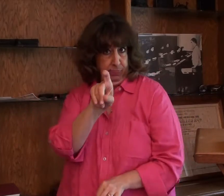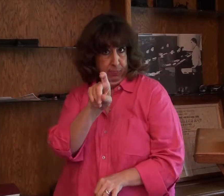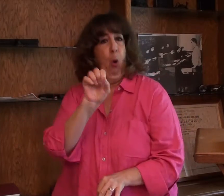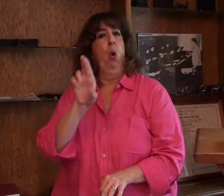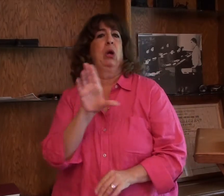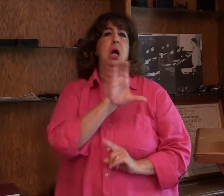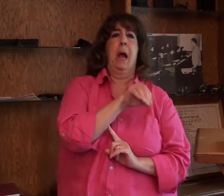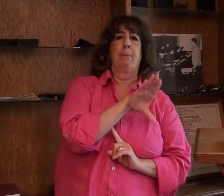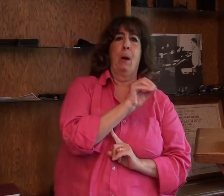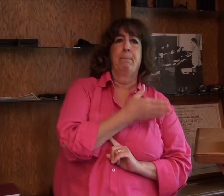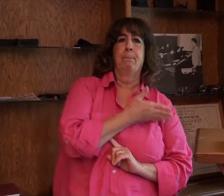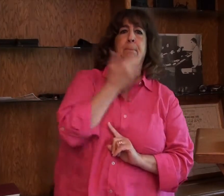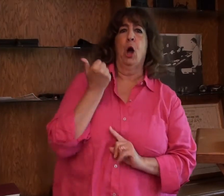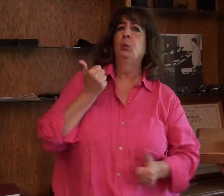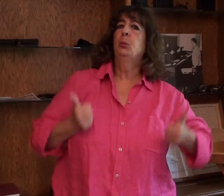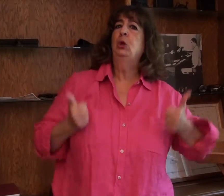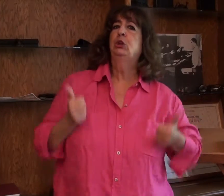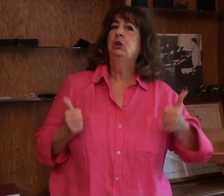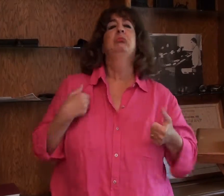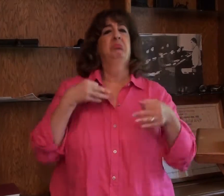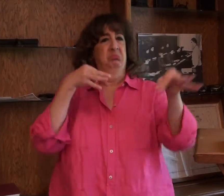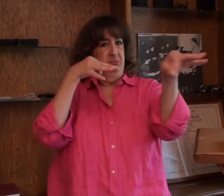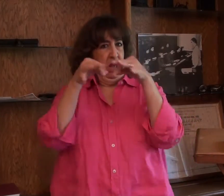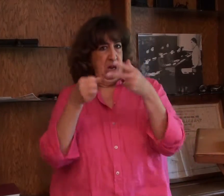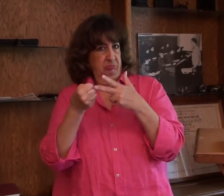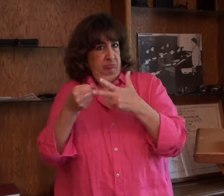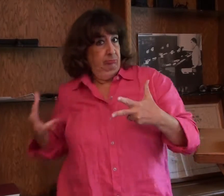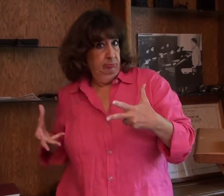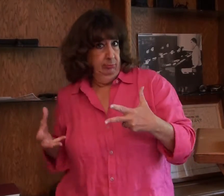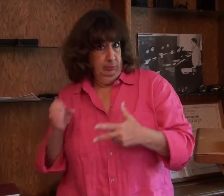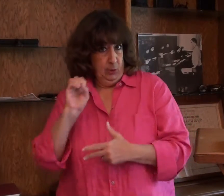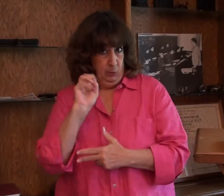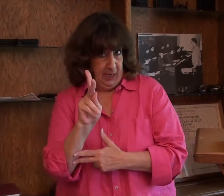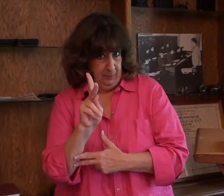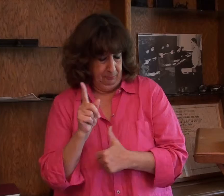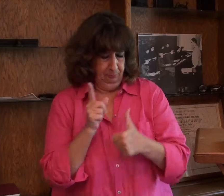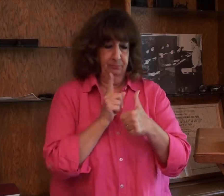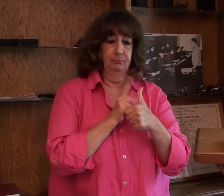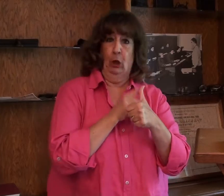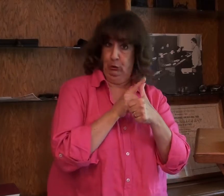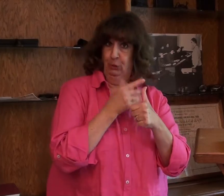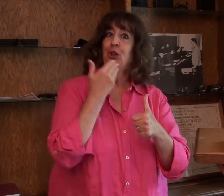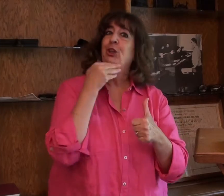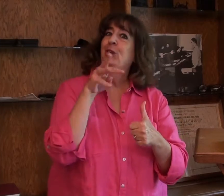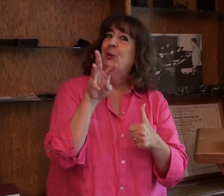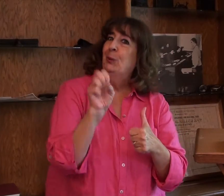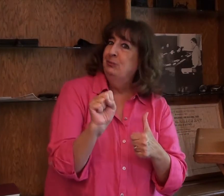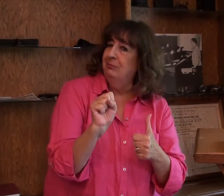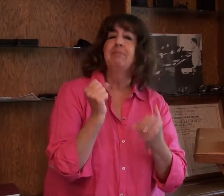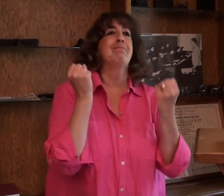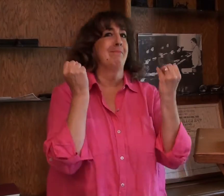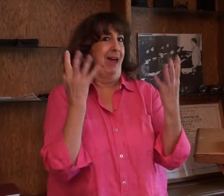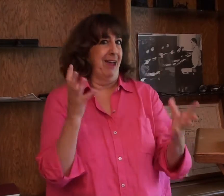if it's worth it to buy the individual tickets or the $200 combo. So let me explain.